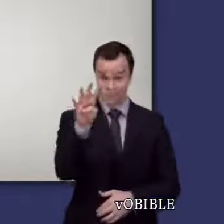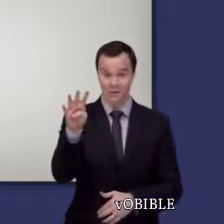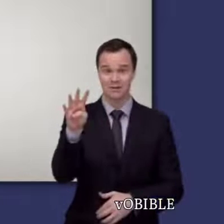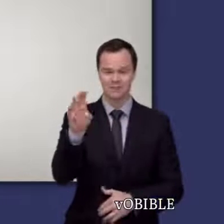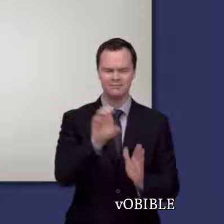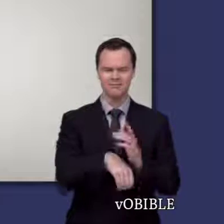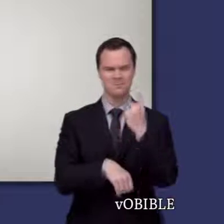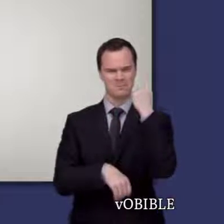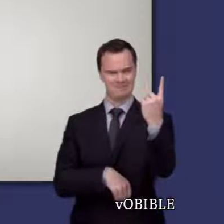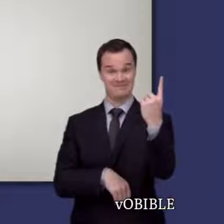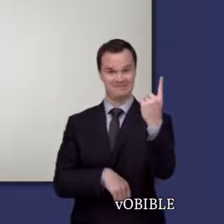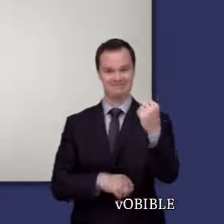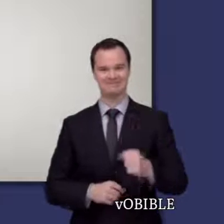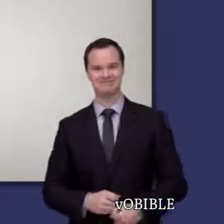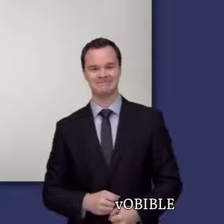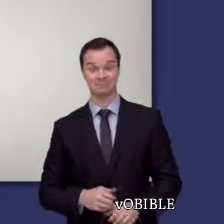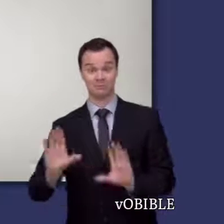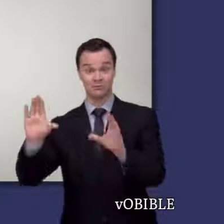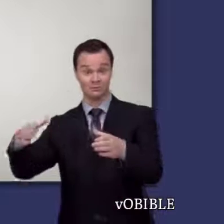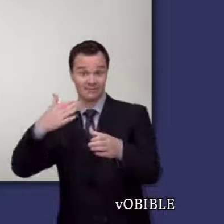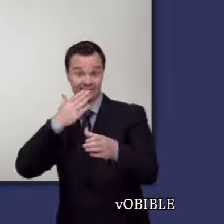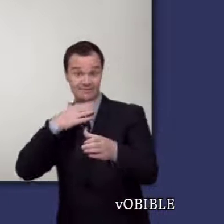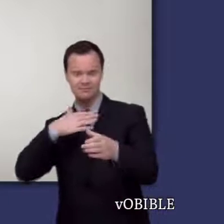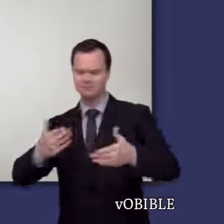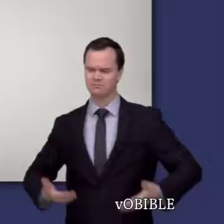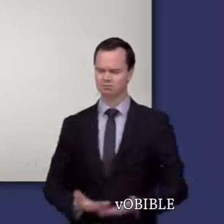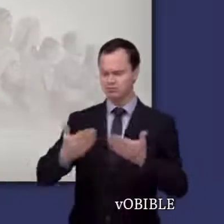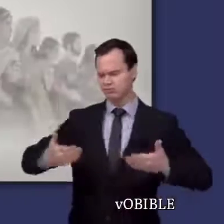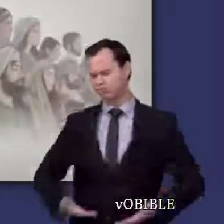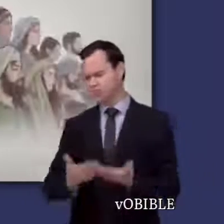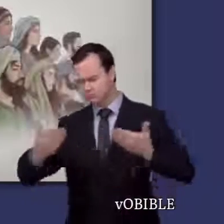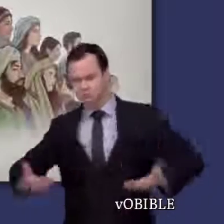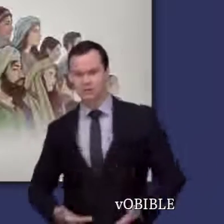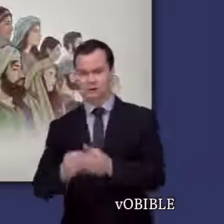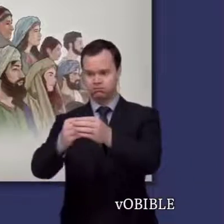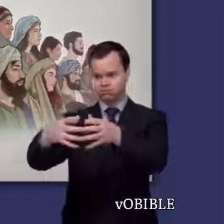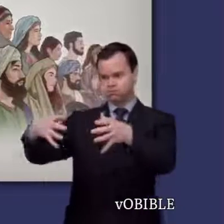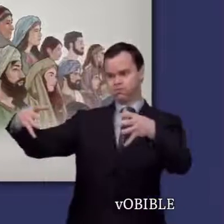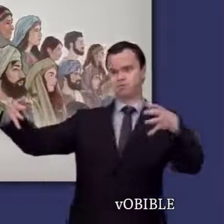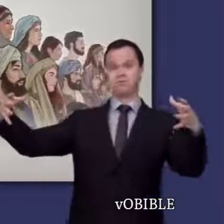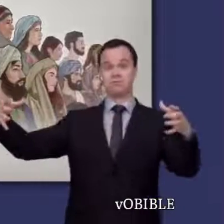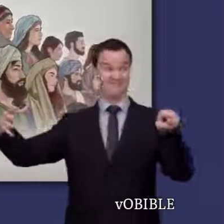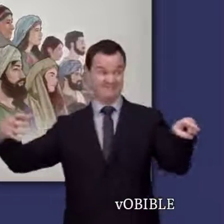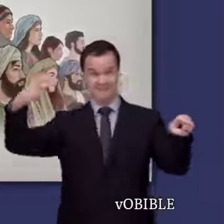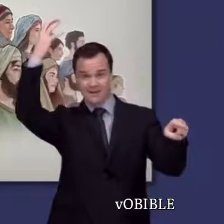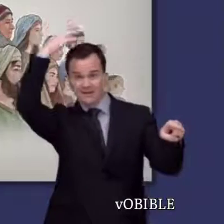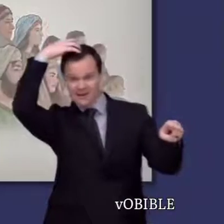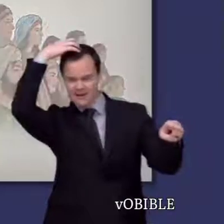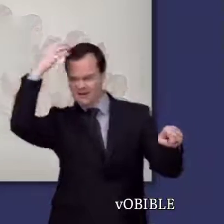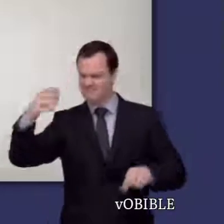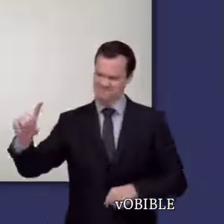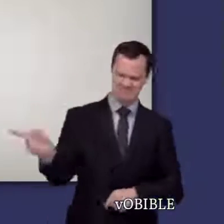Exodus has 40 chapters. In chapter 1, we learn that the Israelites have increased at an